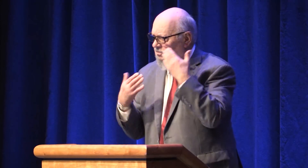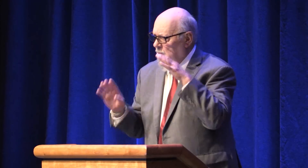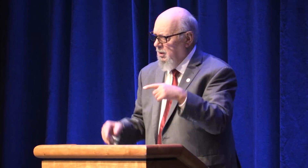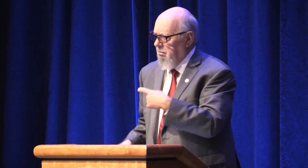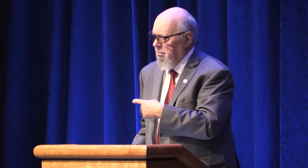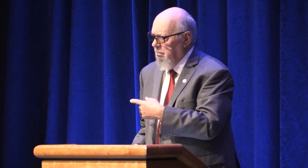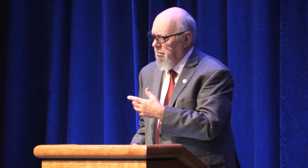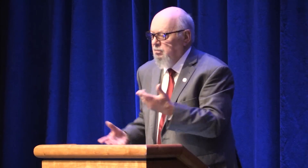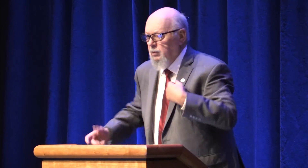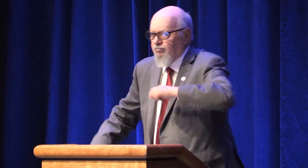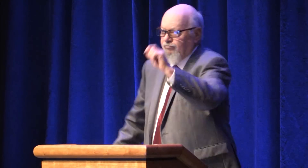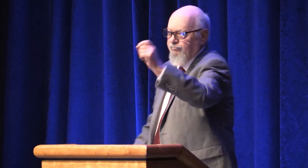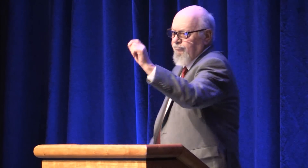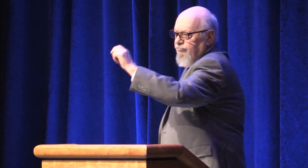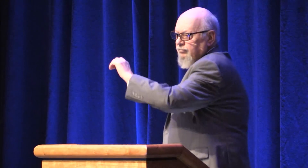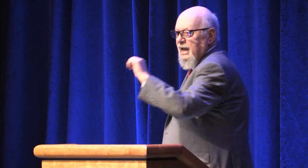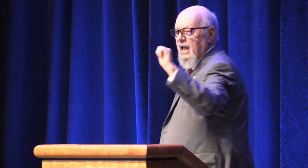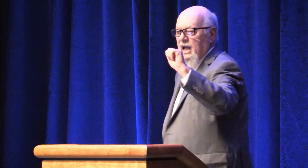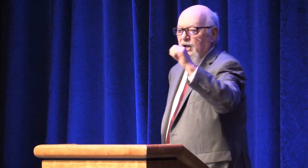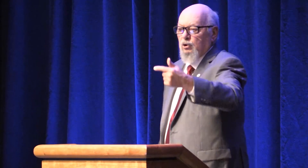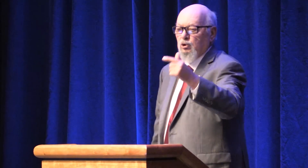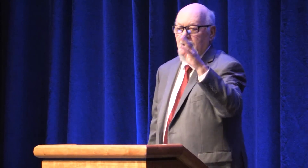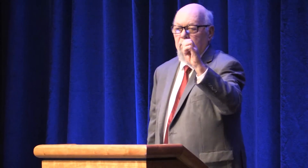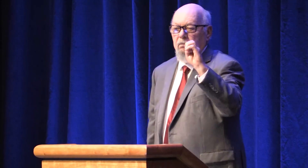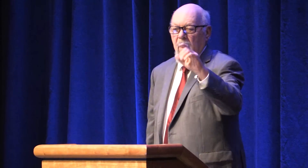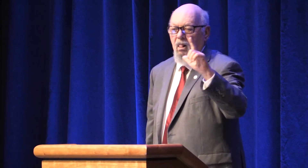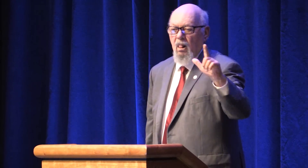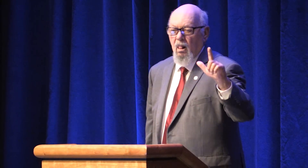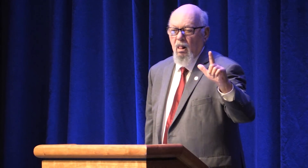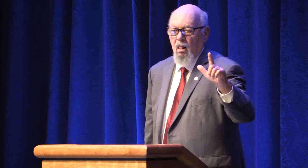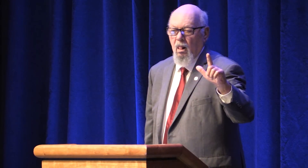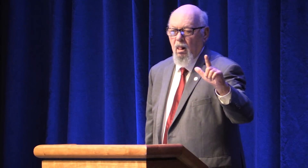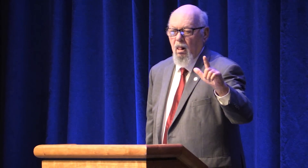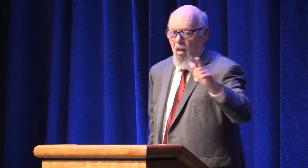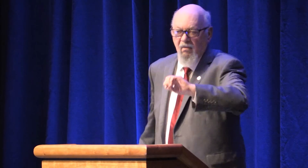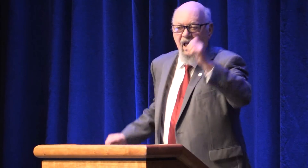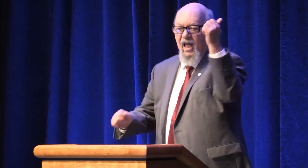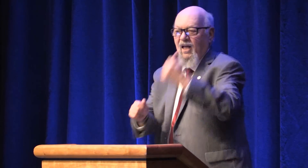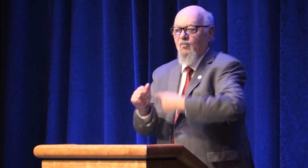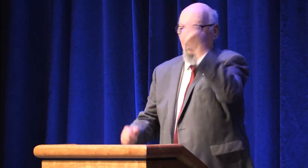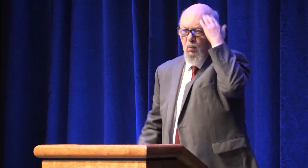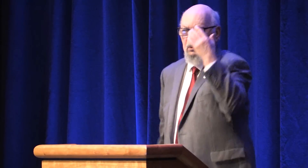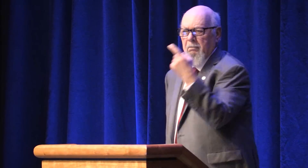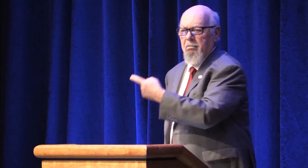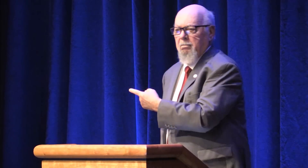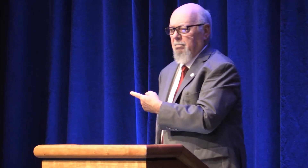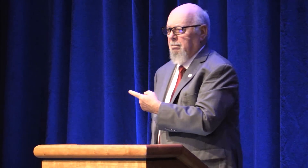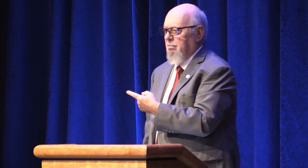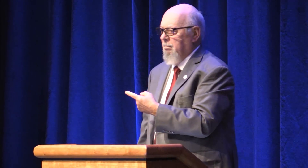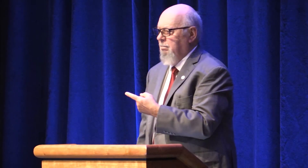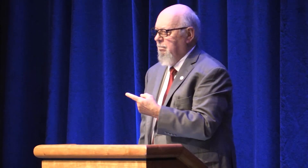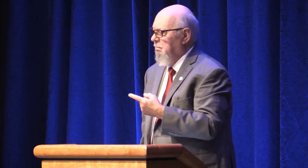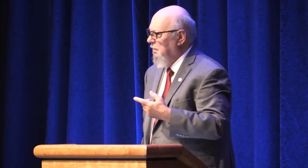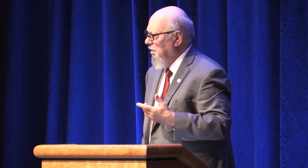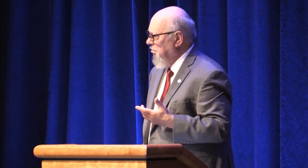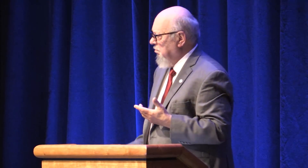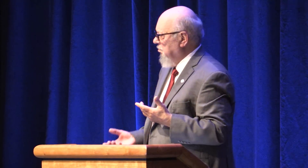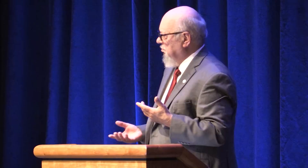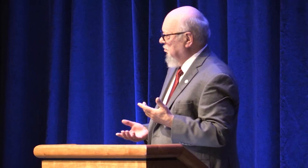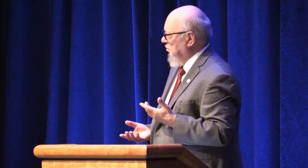In a Deaf Studies class, that puzzled me. So then I decided to write the name Alexander Graham Bell, and everyone raised their hand and indicated that they